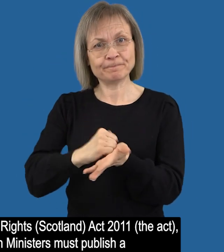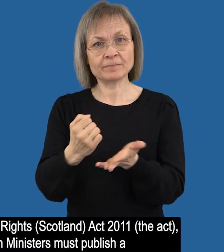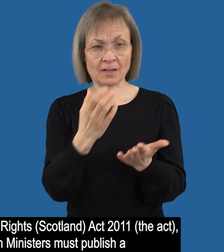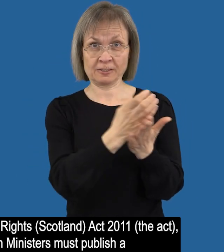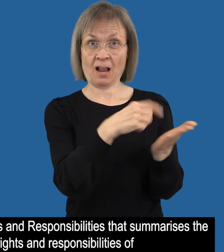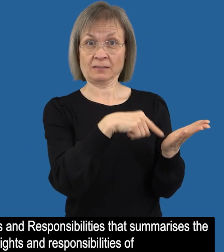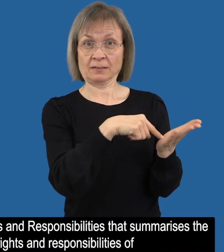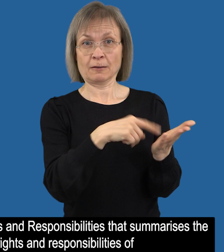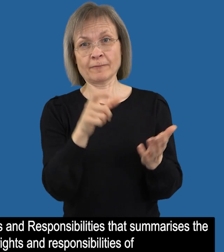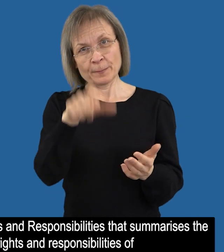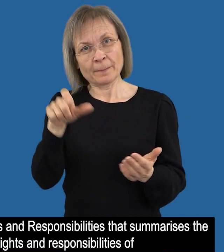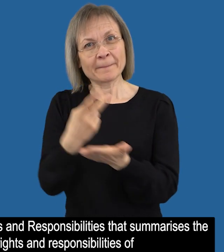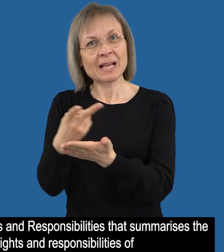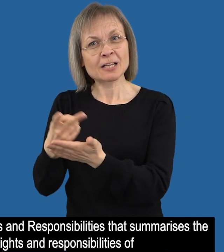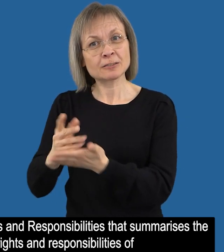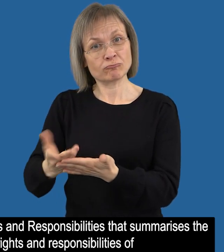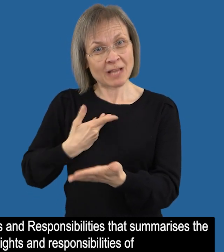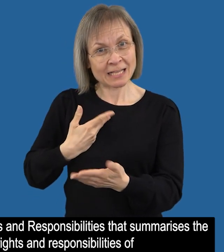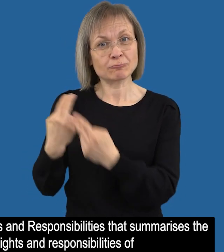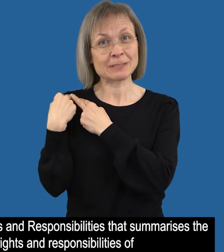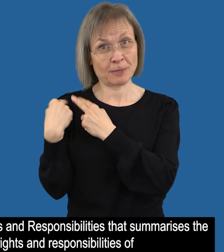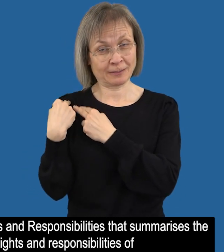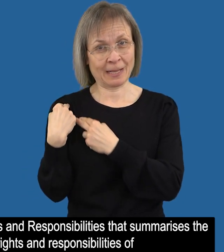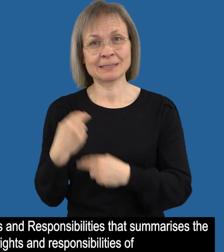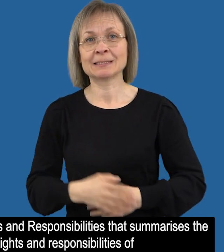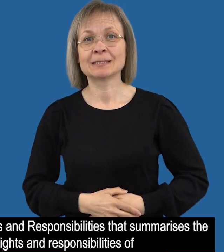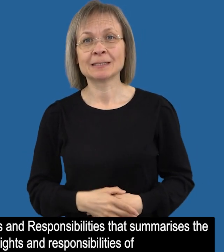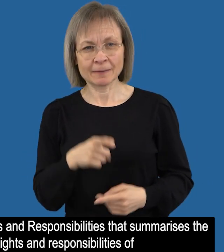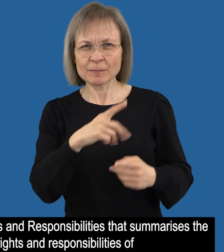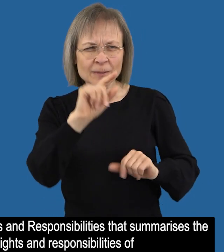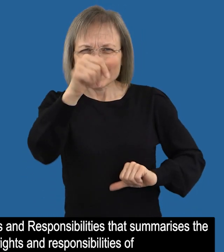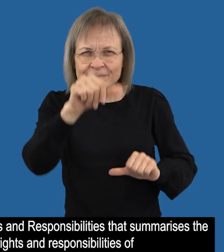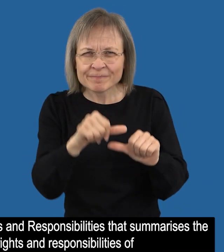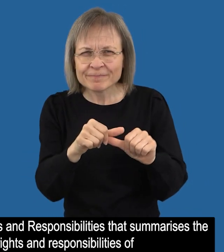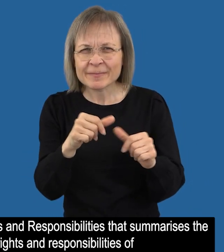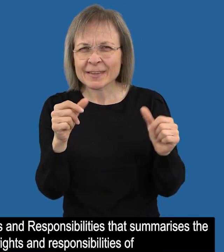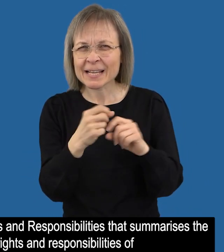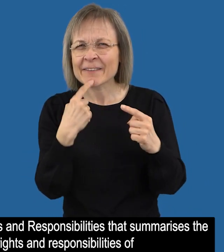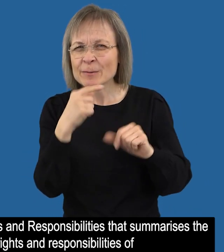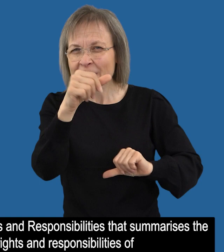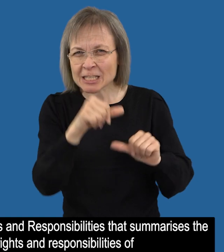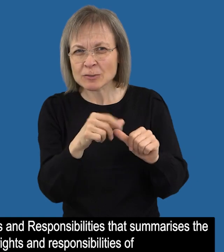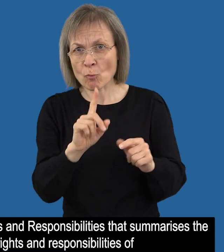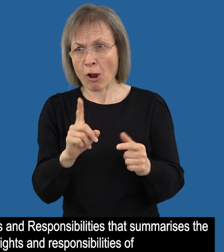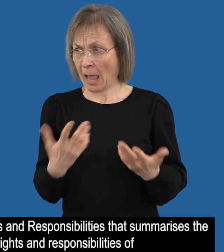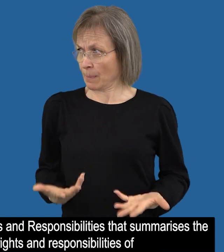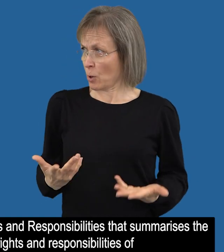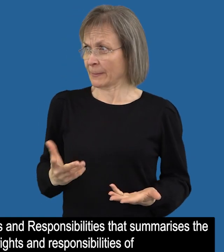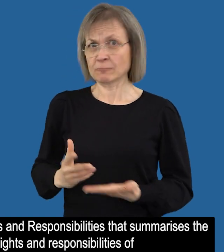and Responsibilities that summarises the existing rights and responsibilities of people who use NHS services and